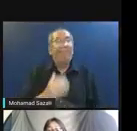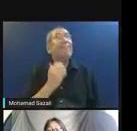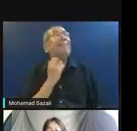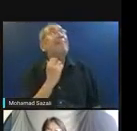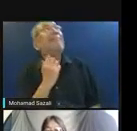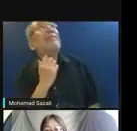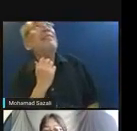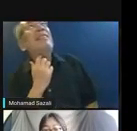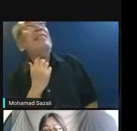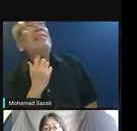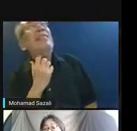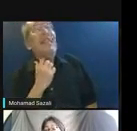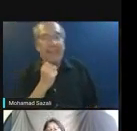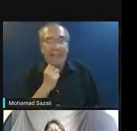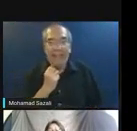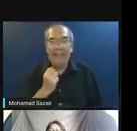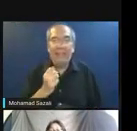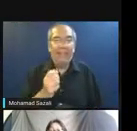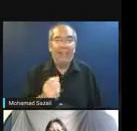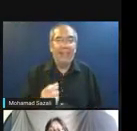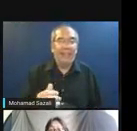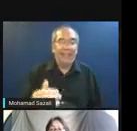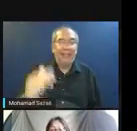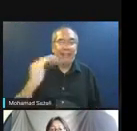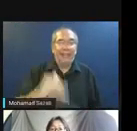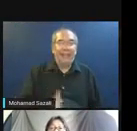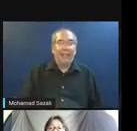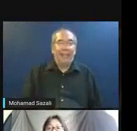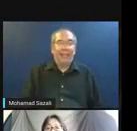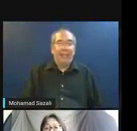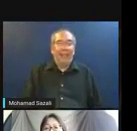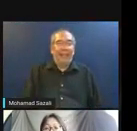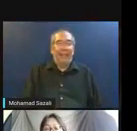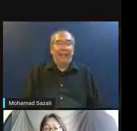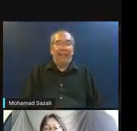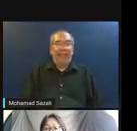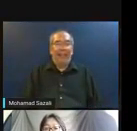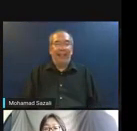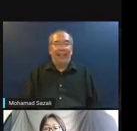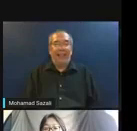language is English, right? So it's the same for the deaf community. Next slide, please.